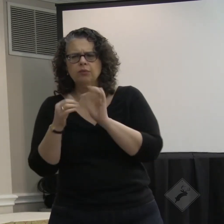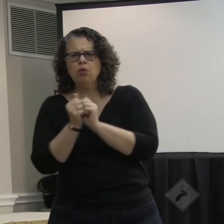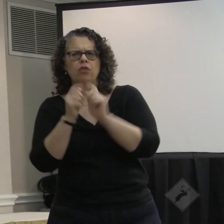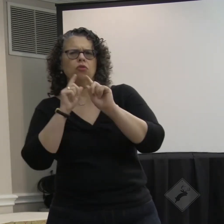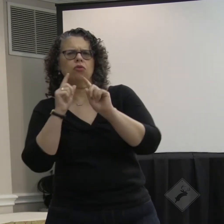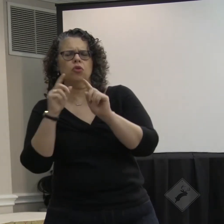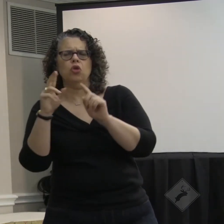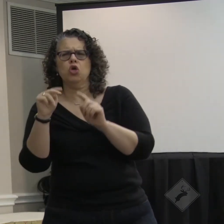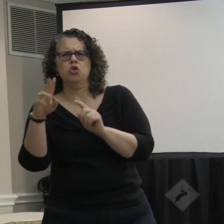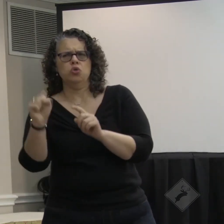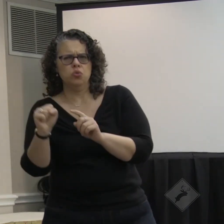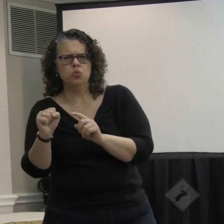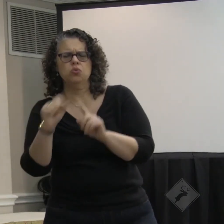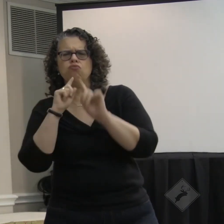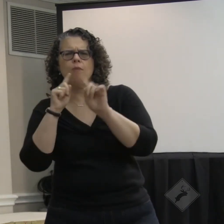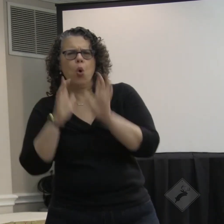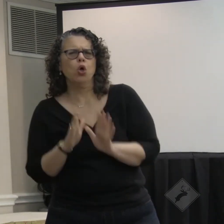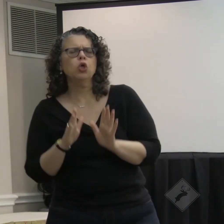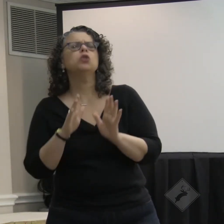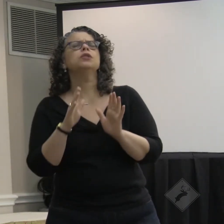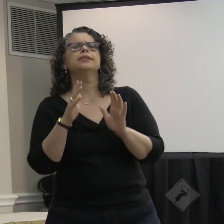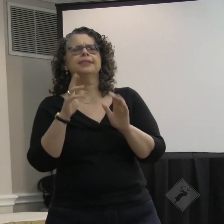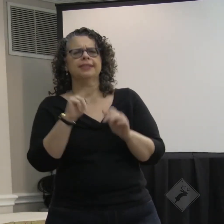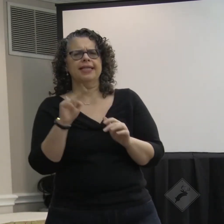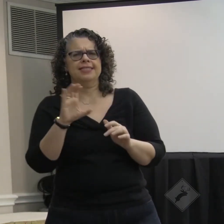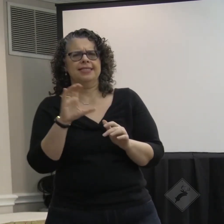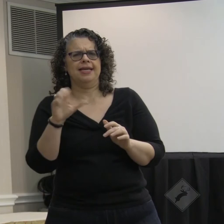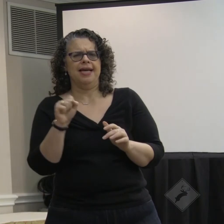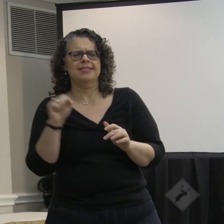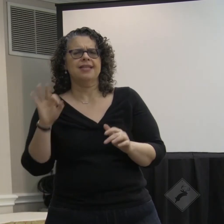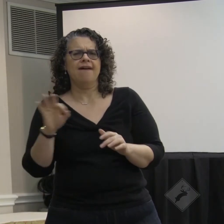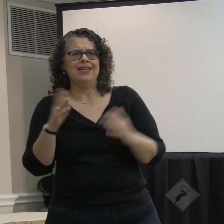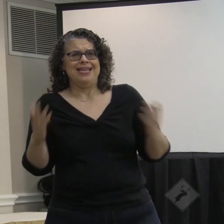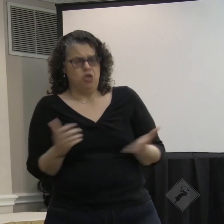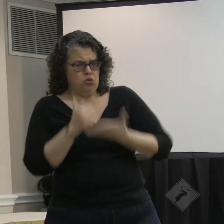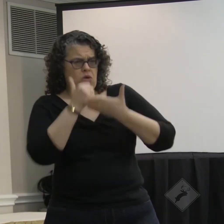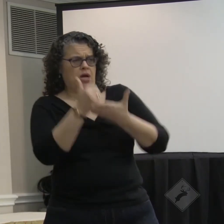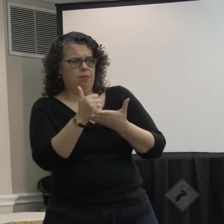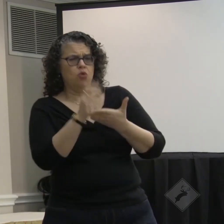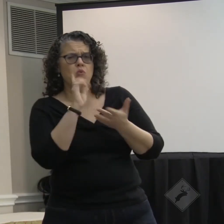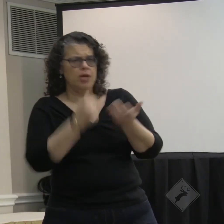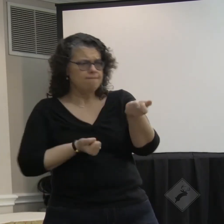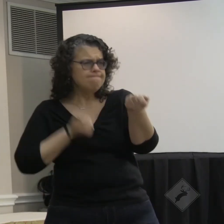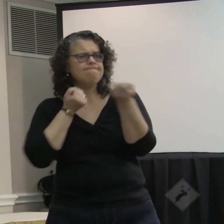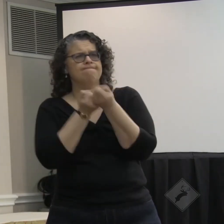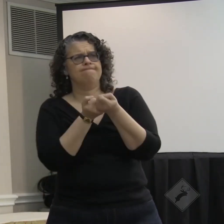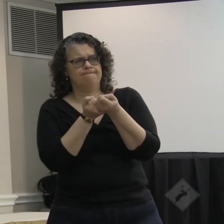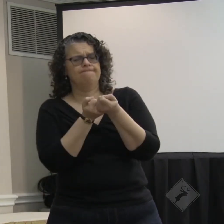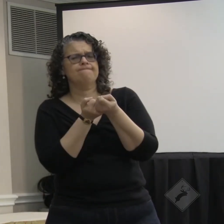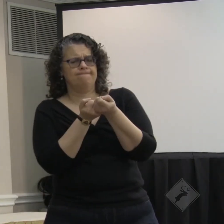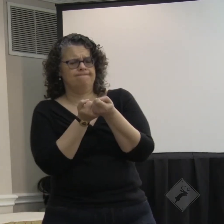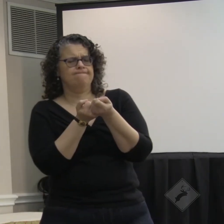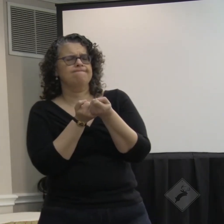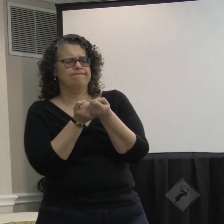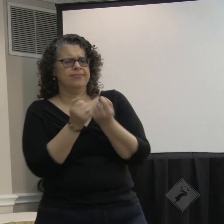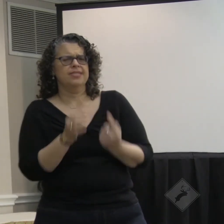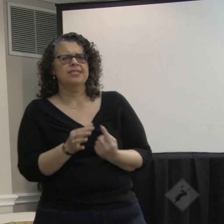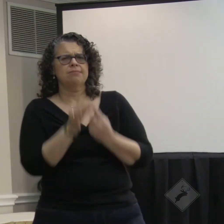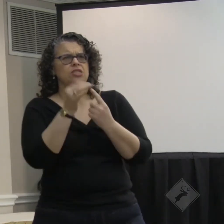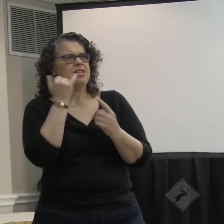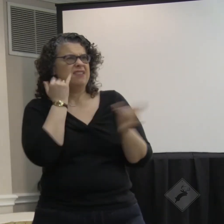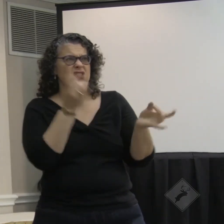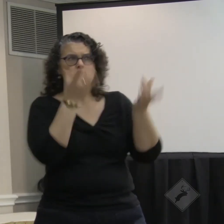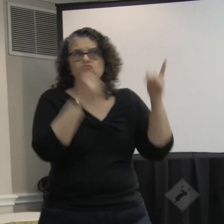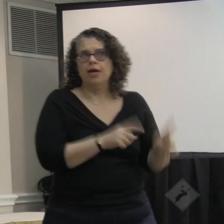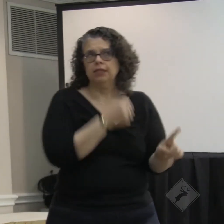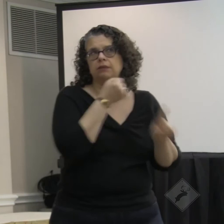reporter. NCSF is here to help you. We really stand behind you and support you, especially if it's a